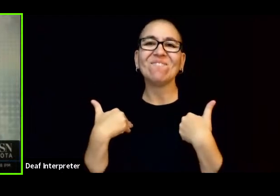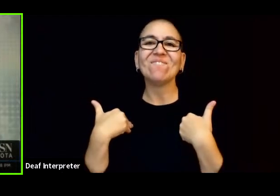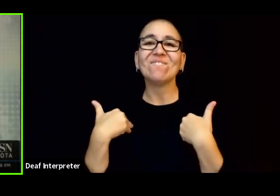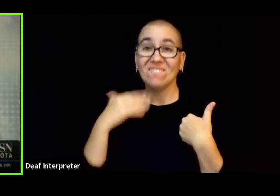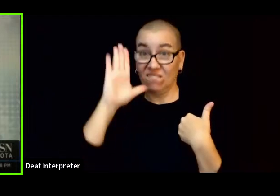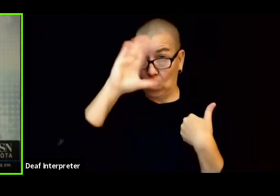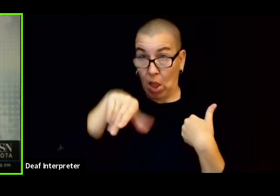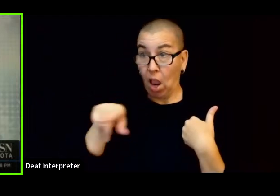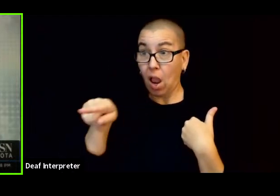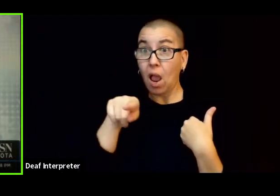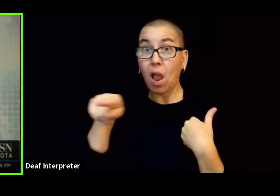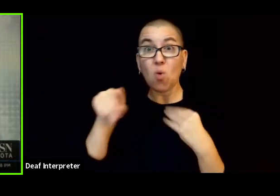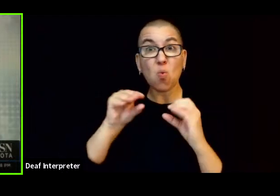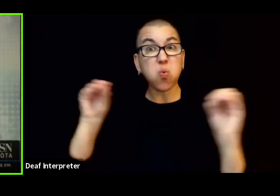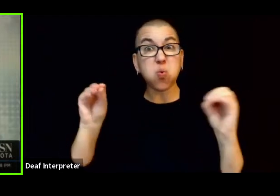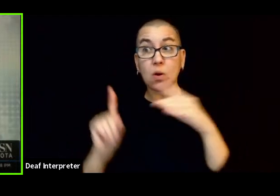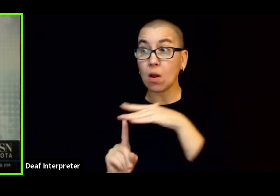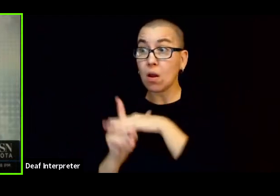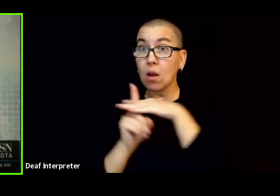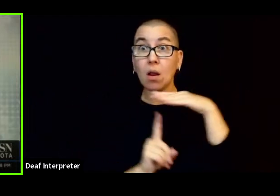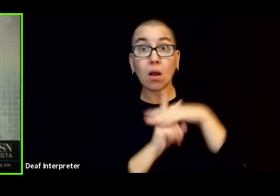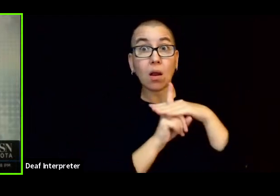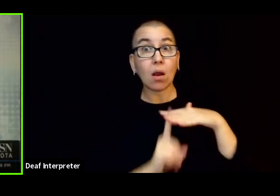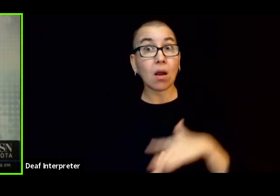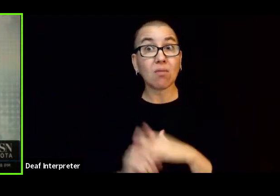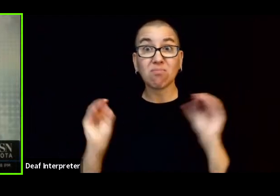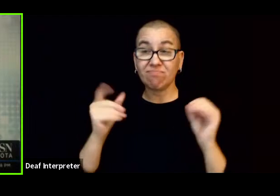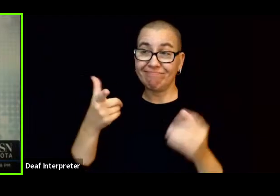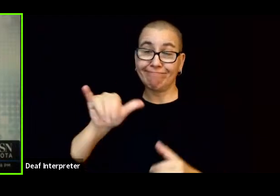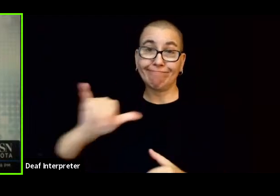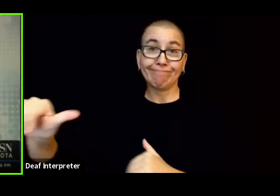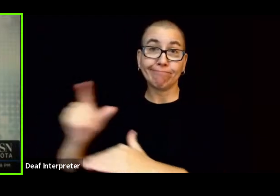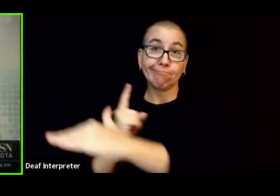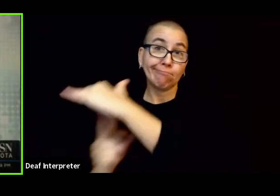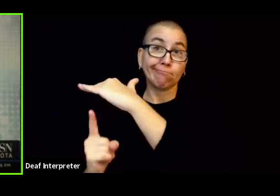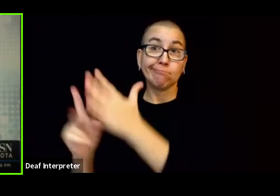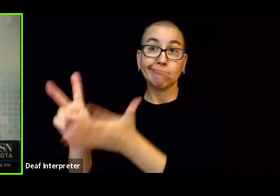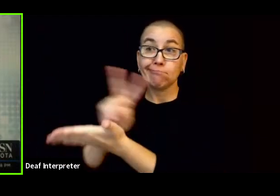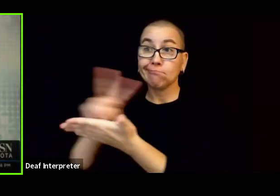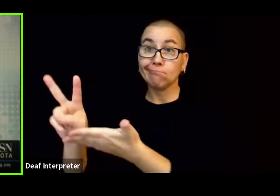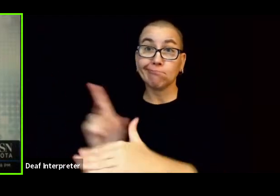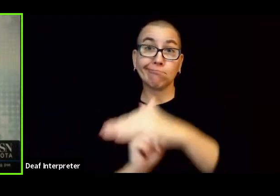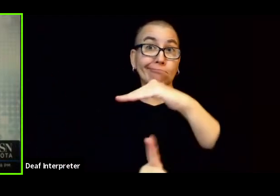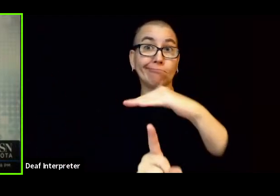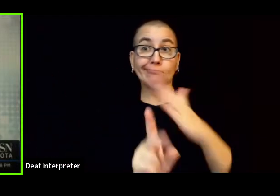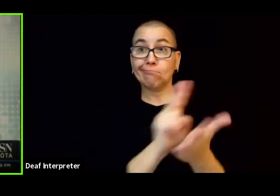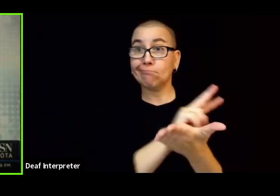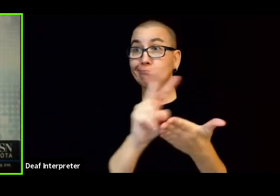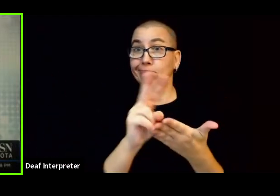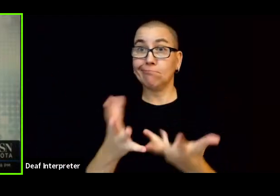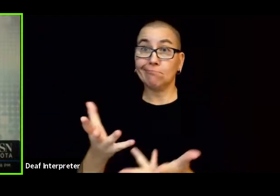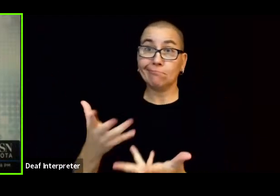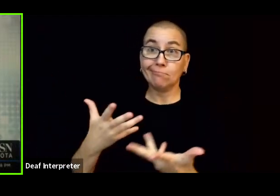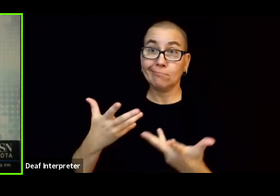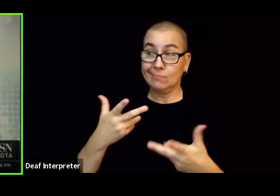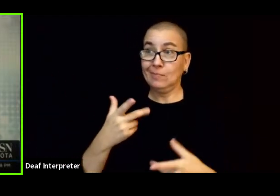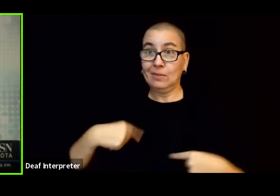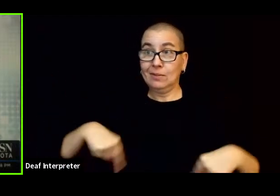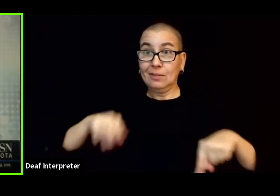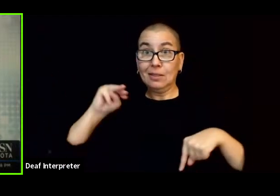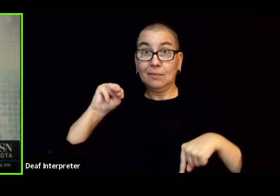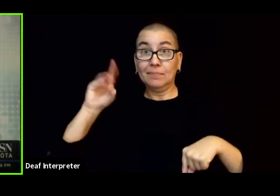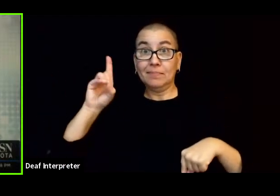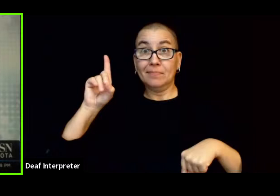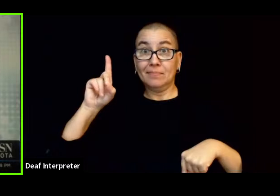We feel testing has been an effective tool, though, in keeping our fight of COVID out of our buildings. We